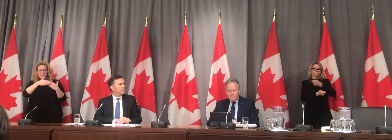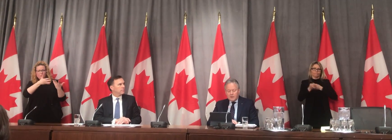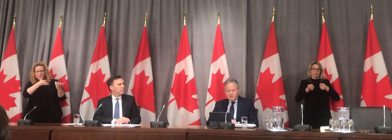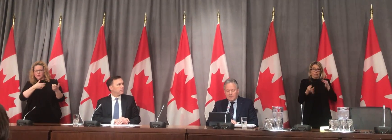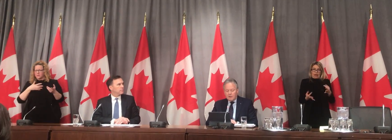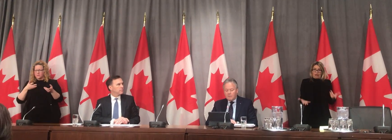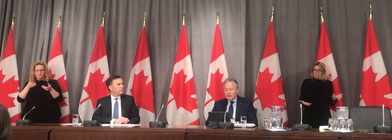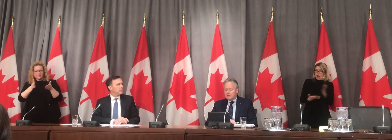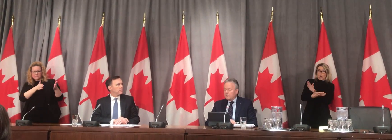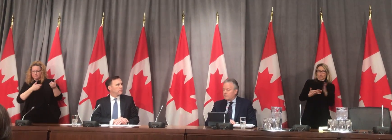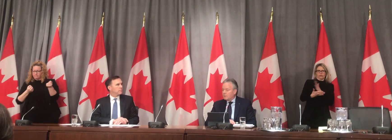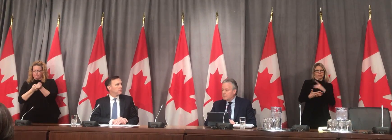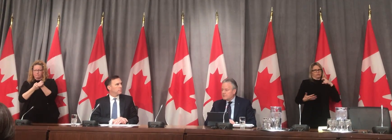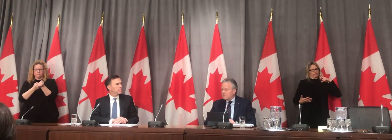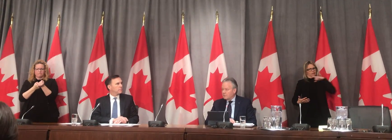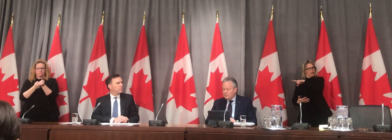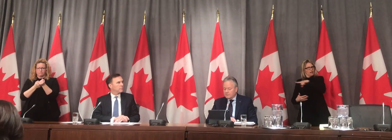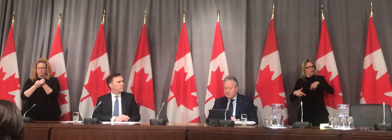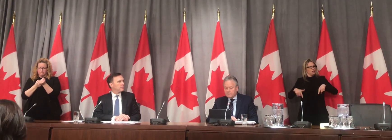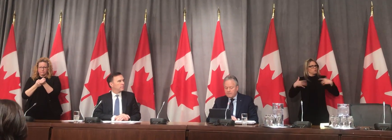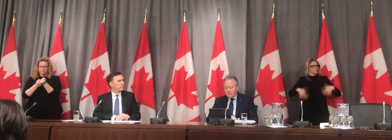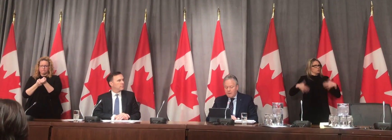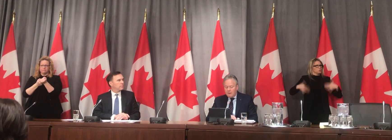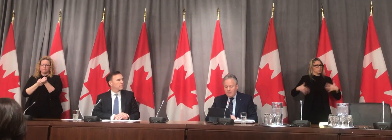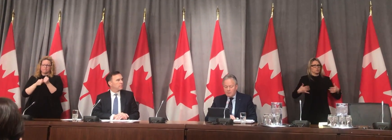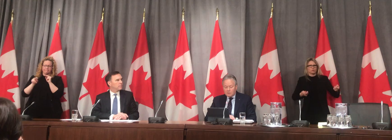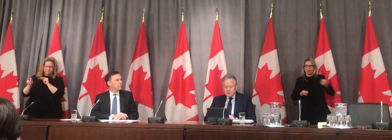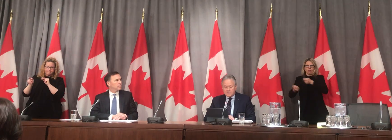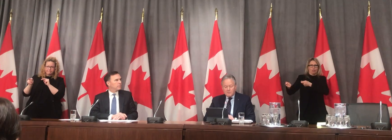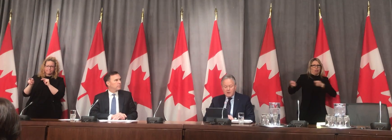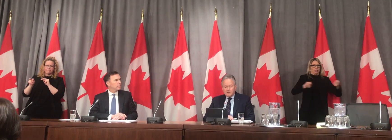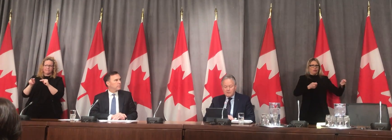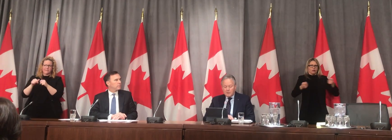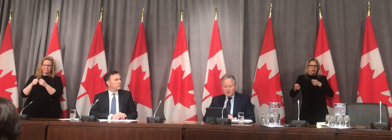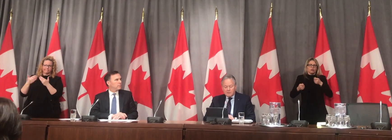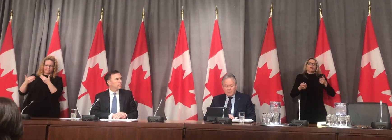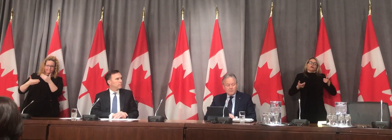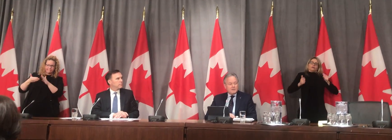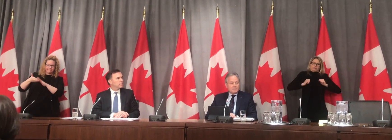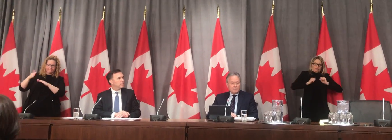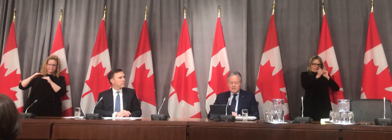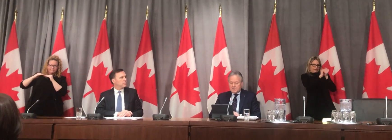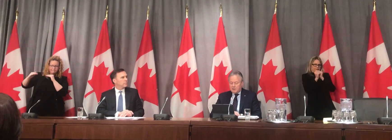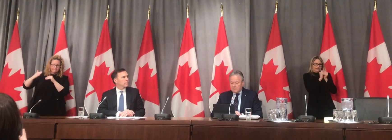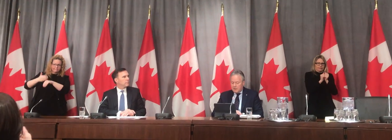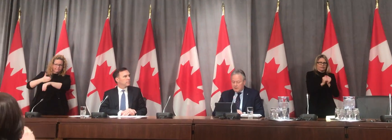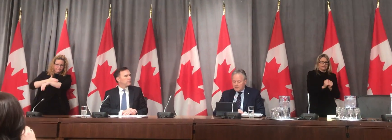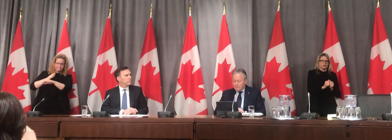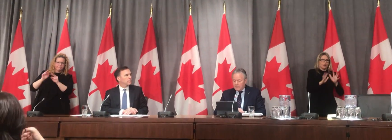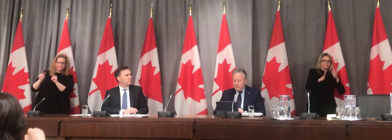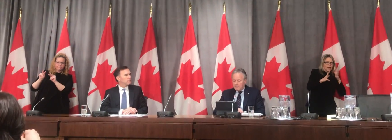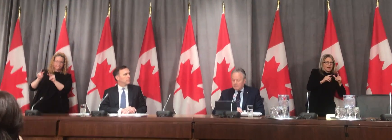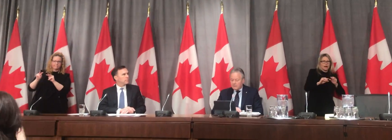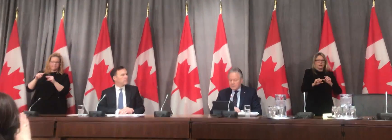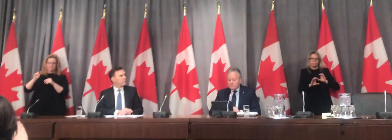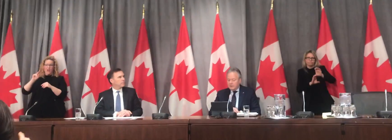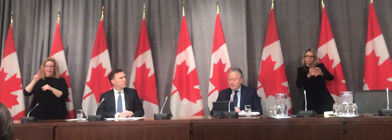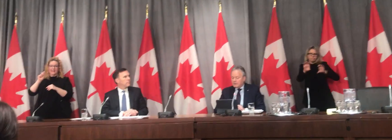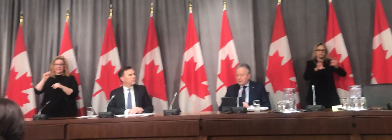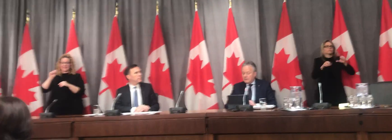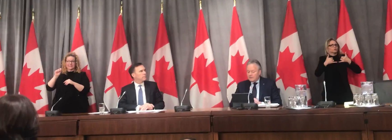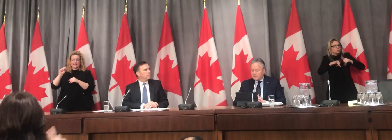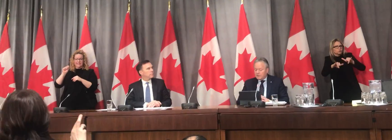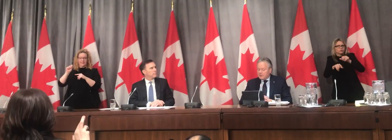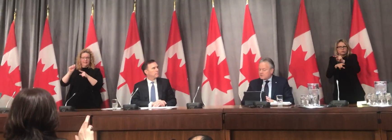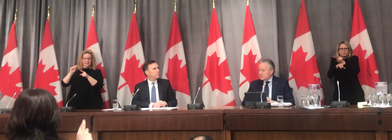measures and we're watching how market performance improves. We're closely monitoring market developments and we stand ready to provide all the